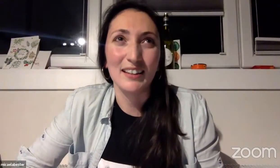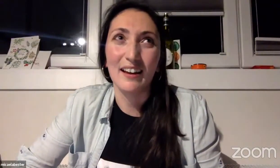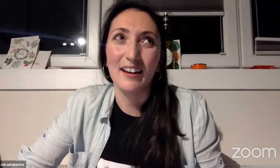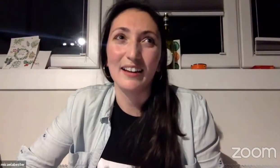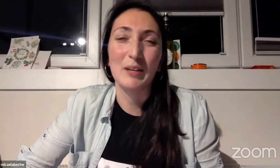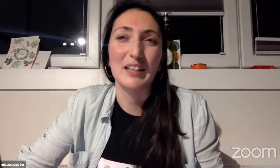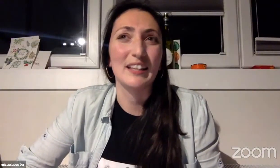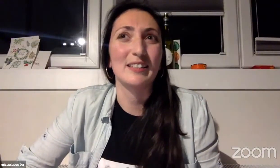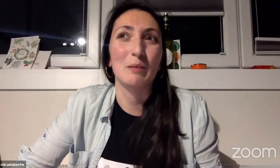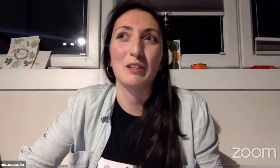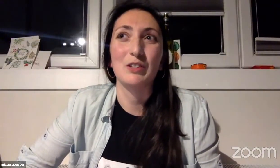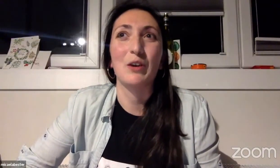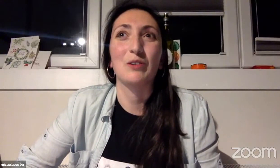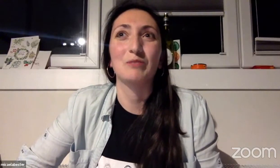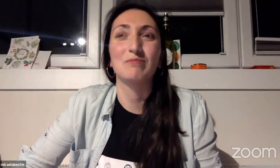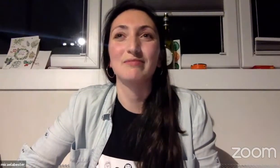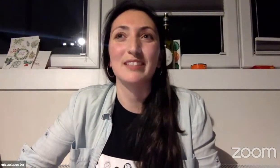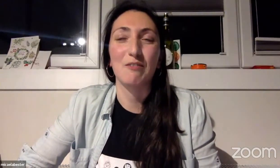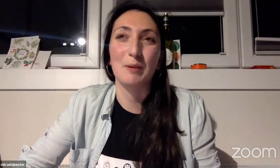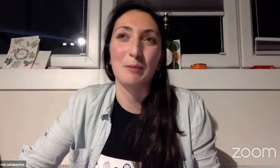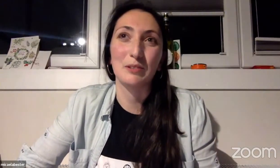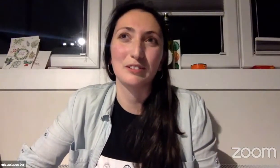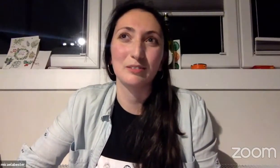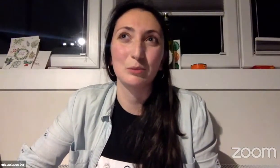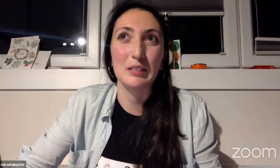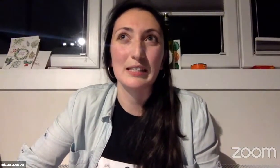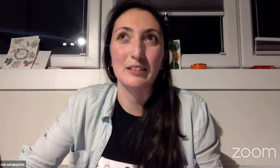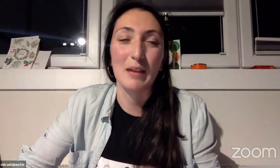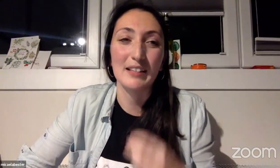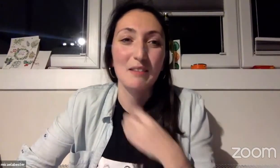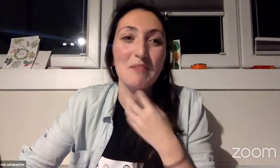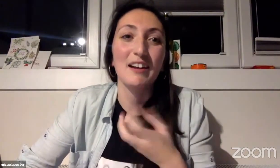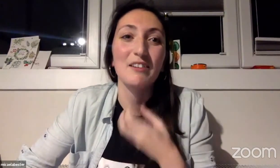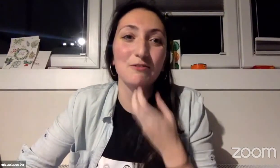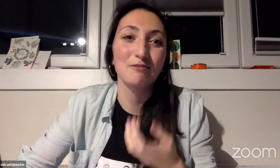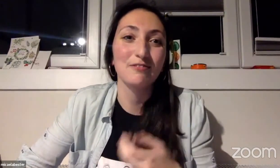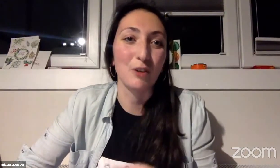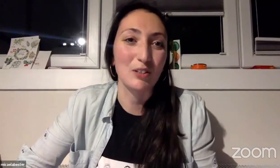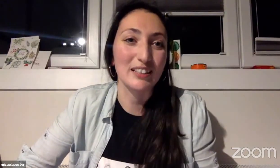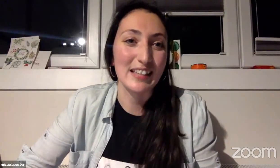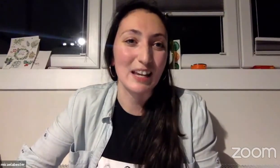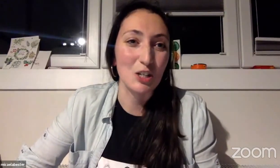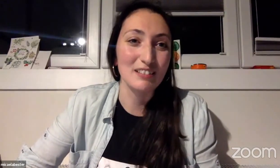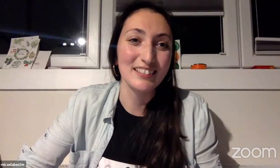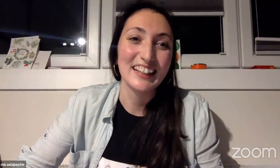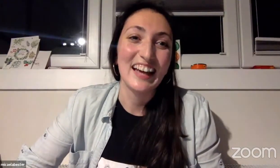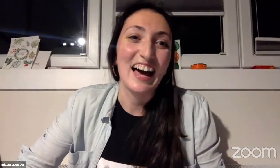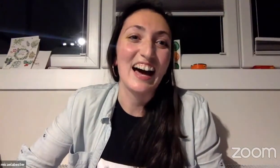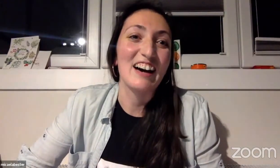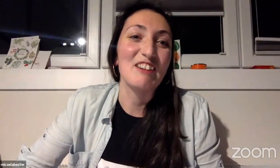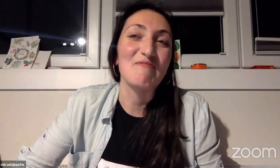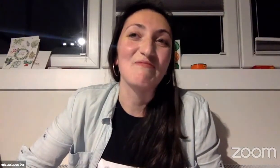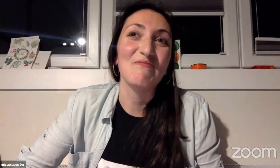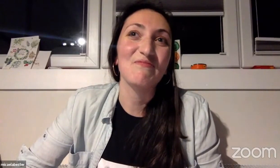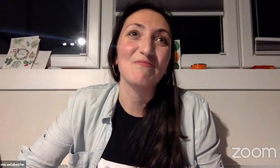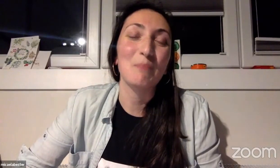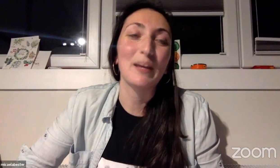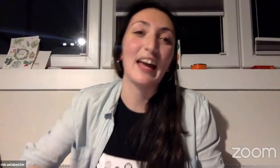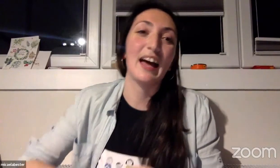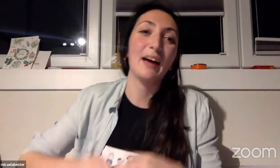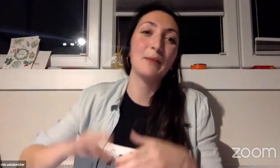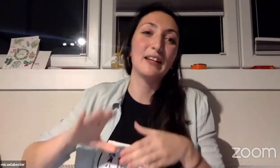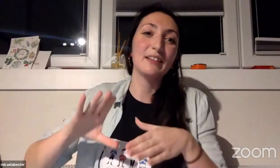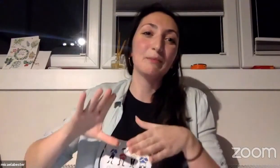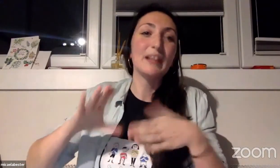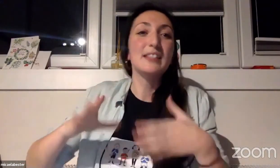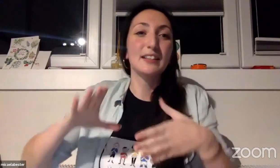that when they stub their toe, deaf people would still make some kind of vocalization. But